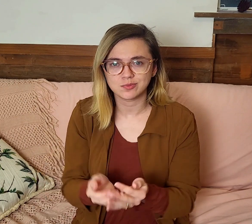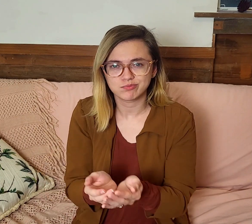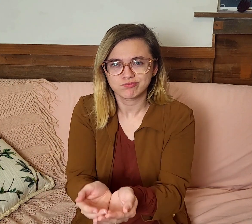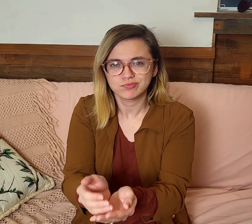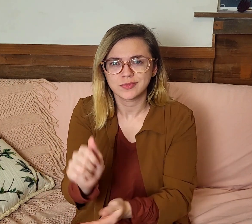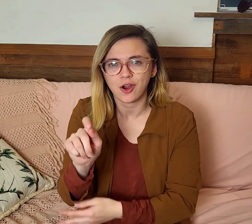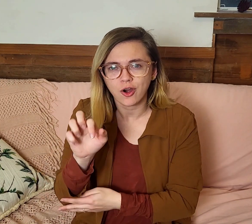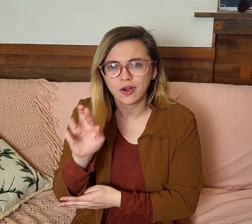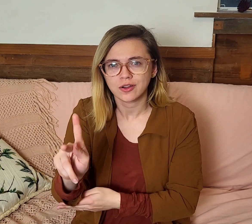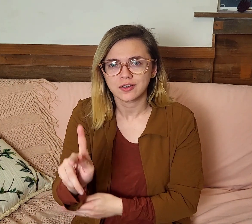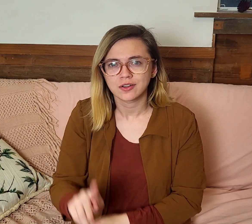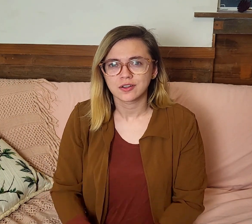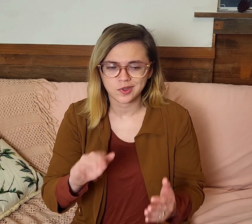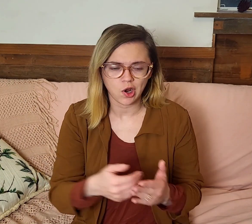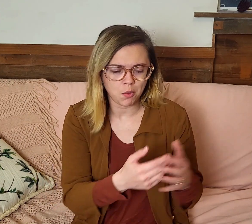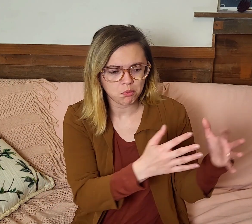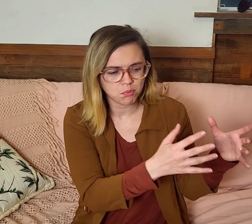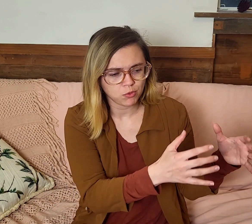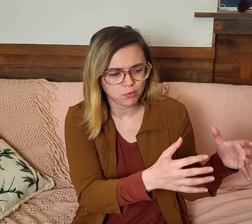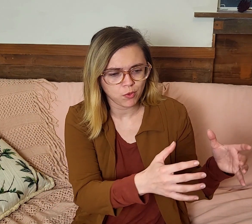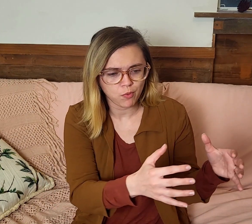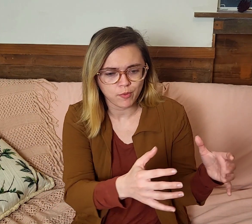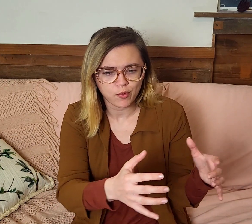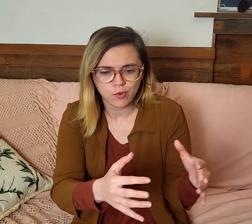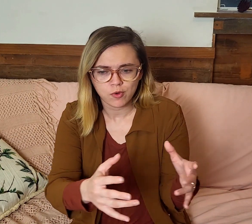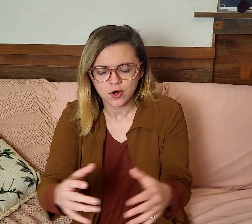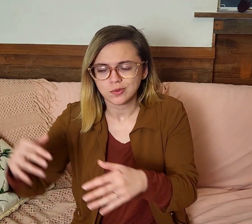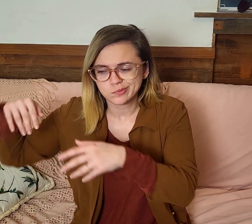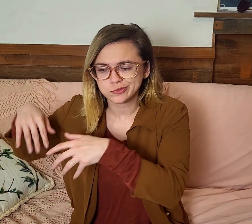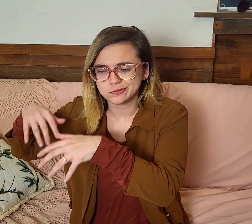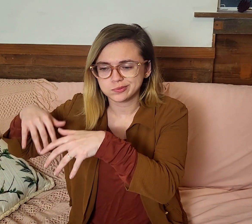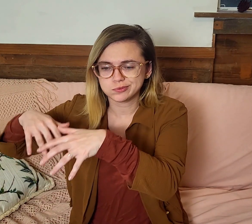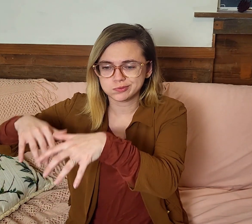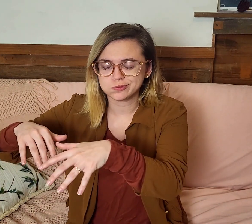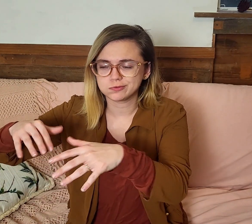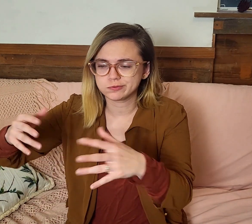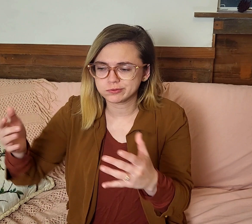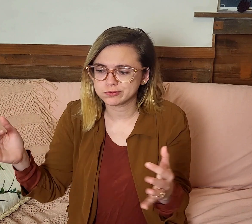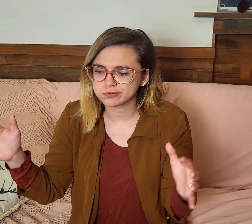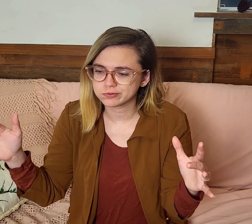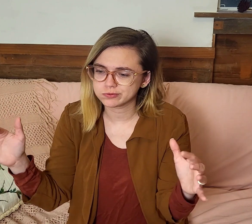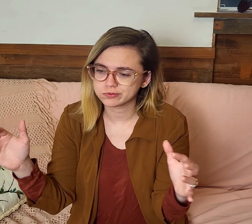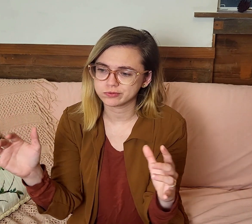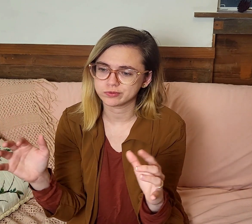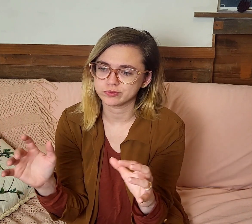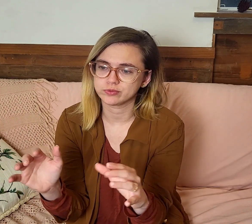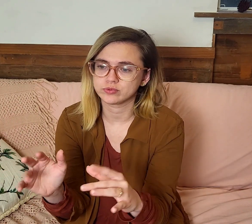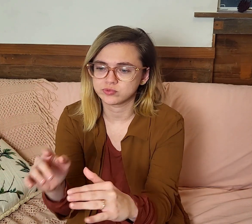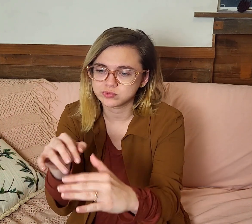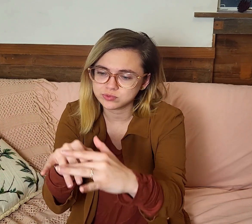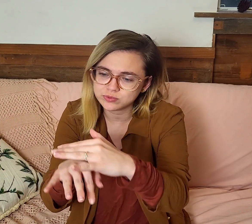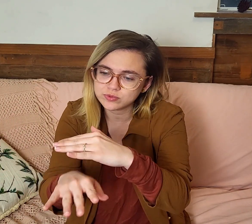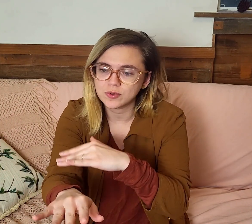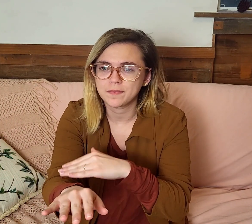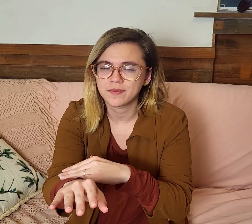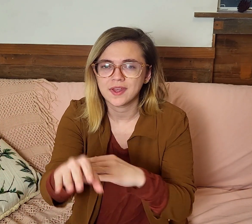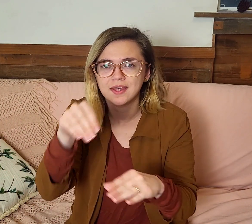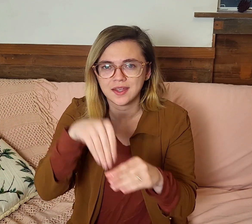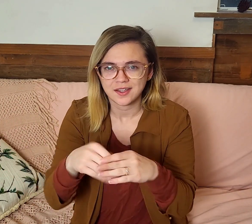the ark. And all of his family and all of the animals went together